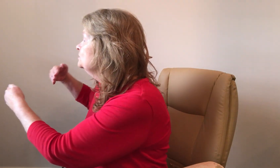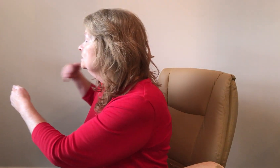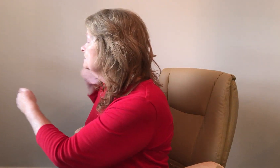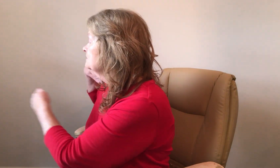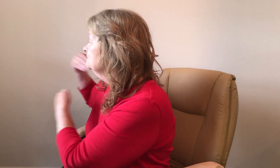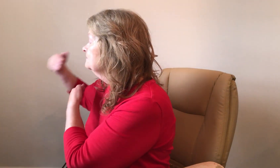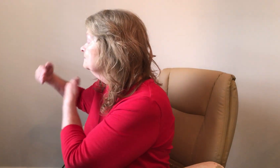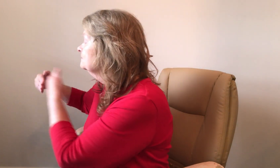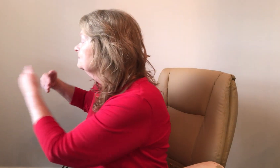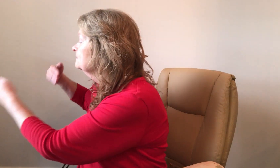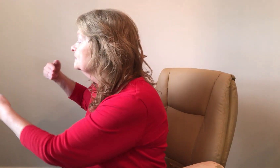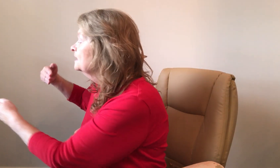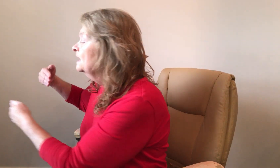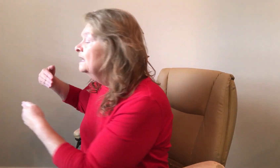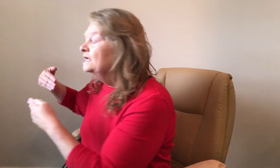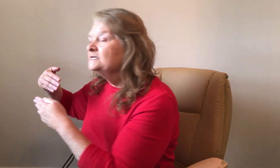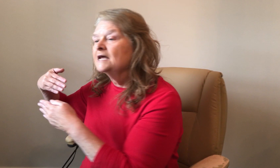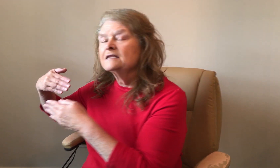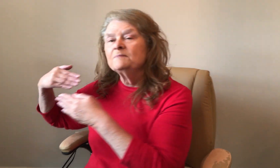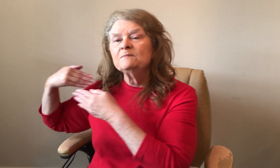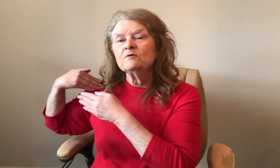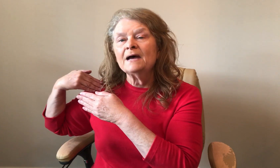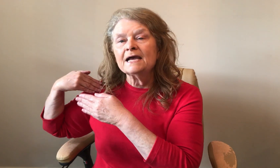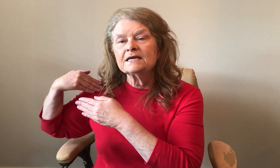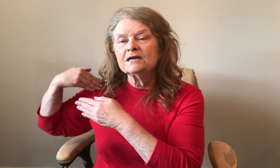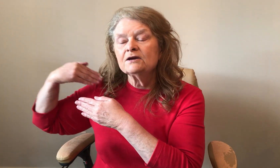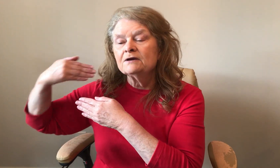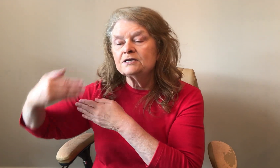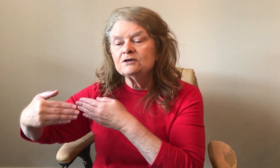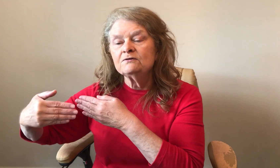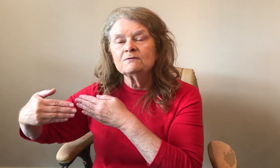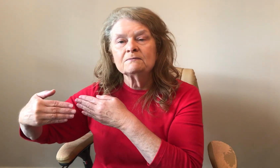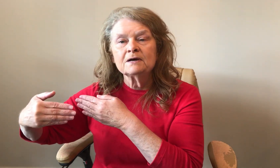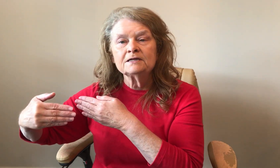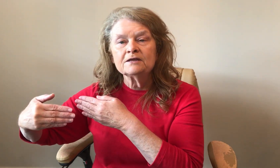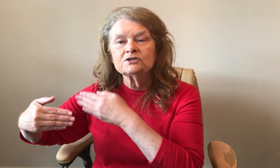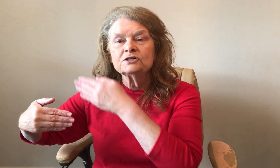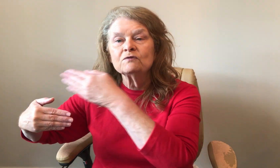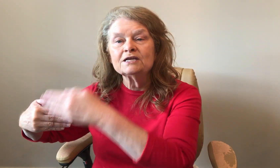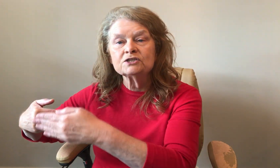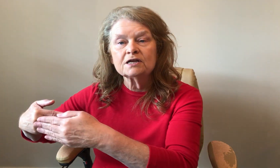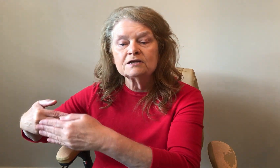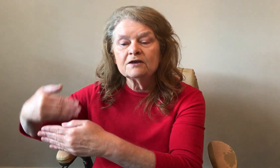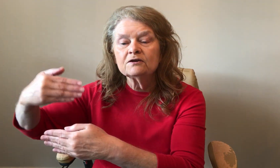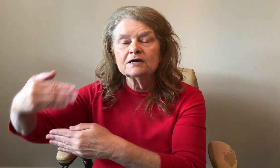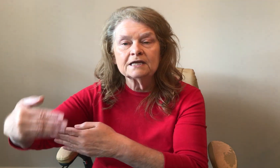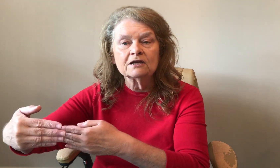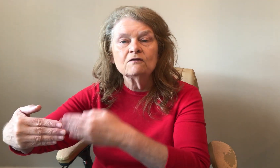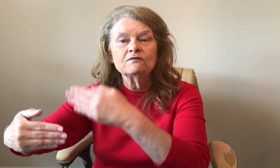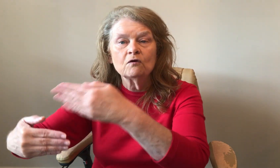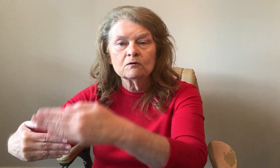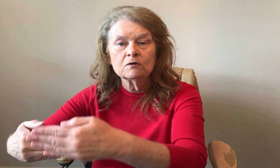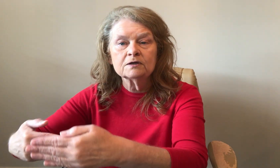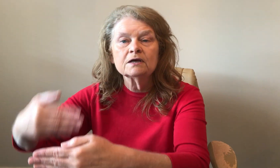generation. It's like the people back here and another generation, another, and they go forward.